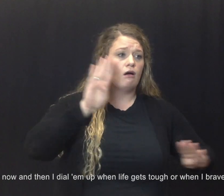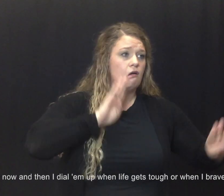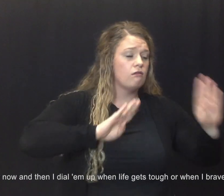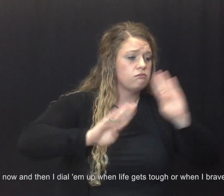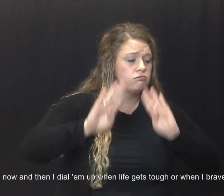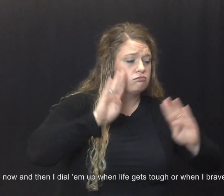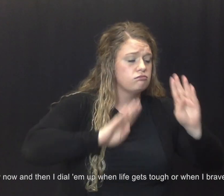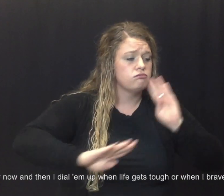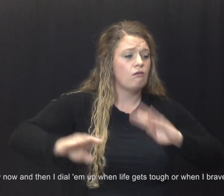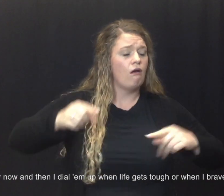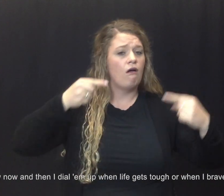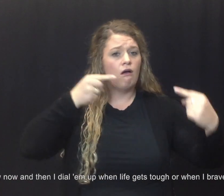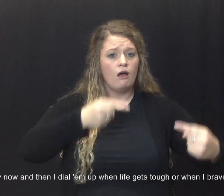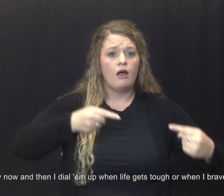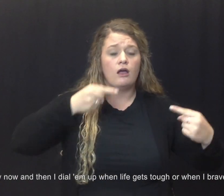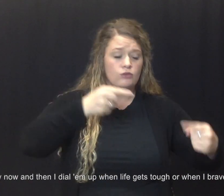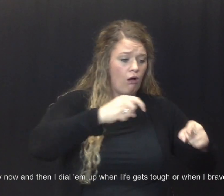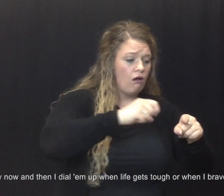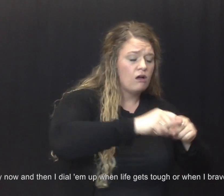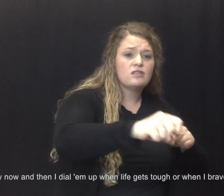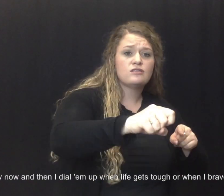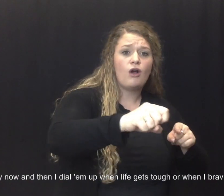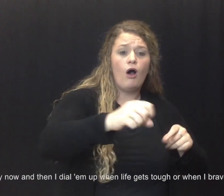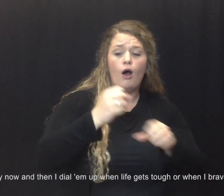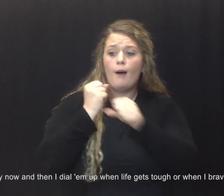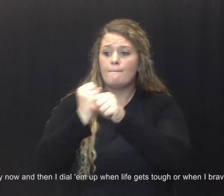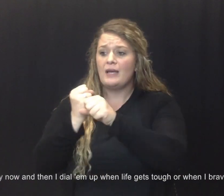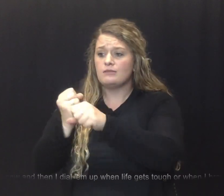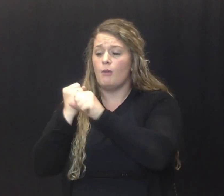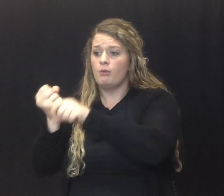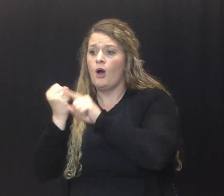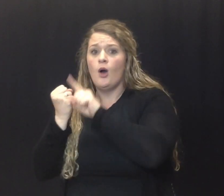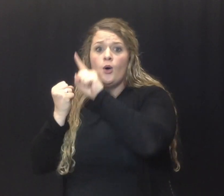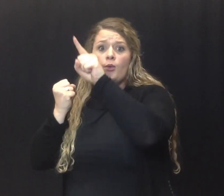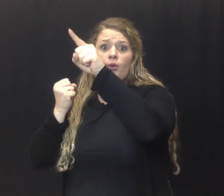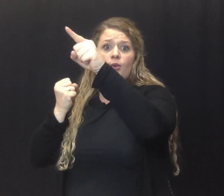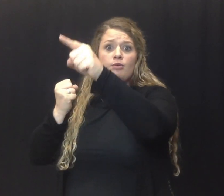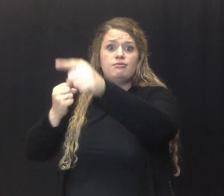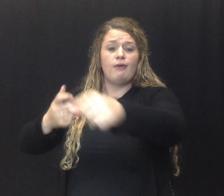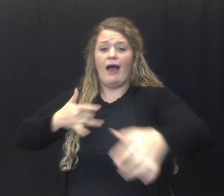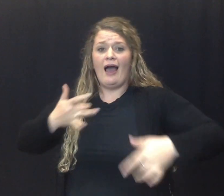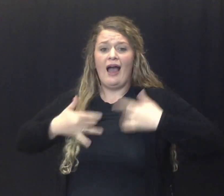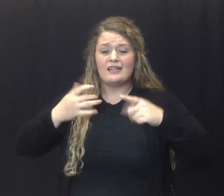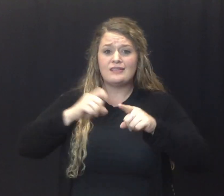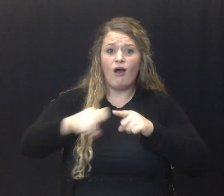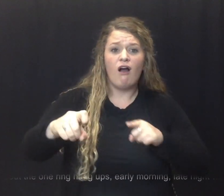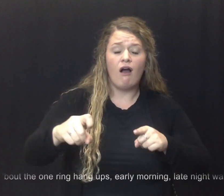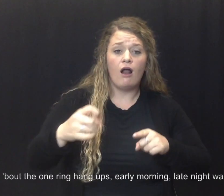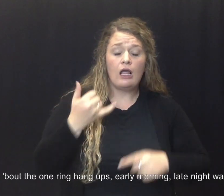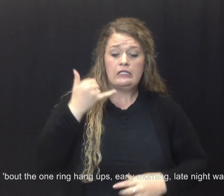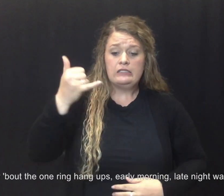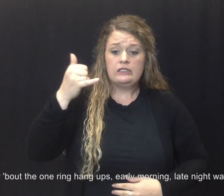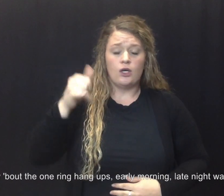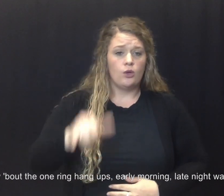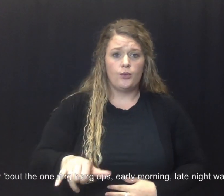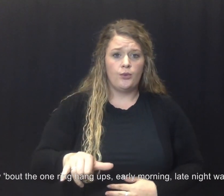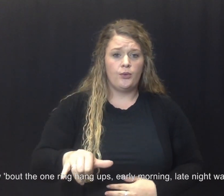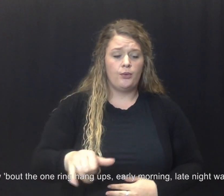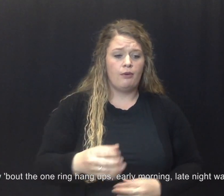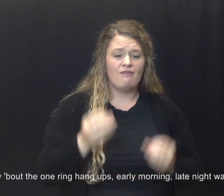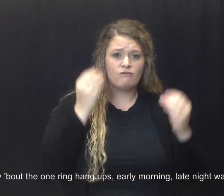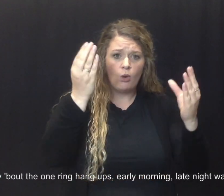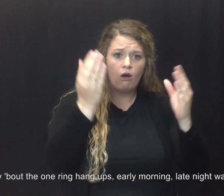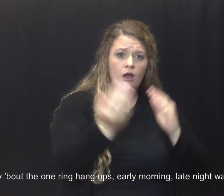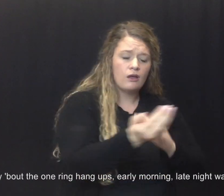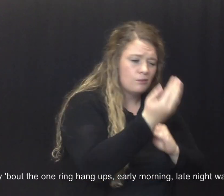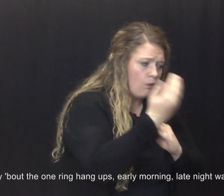then I dial them up. Life gets tougher when the Braves score. Sorry about the one ring